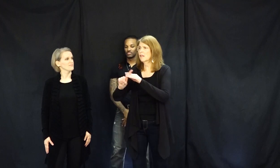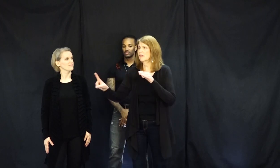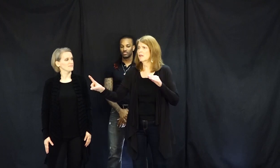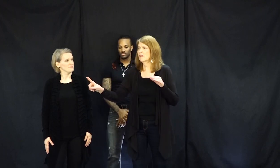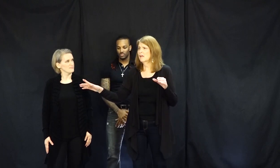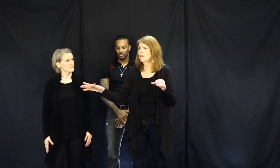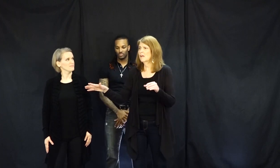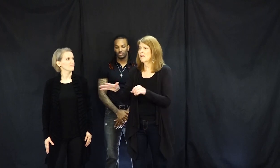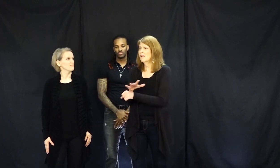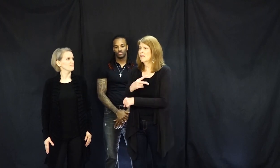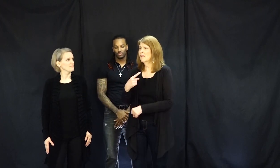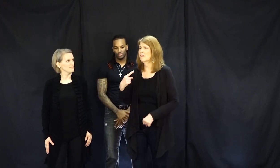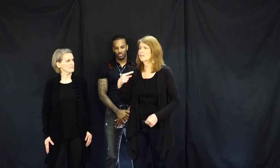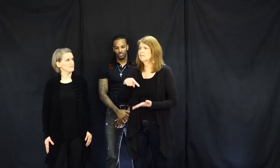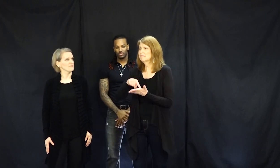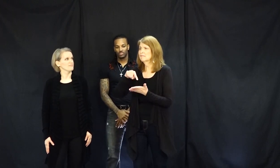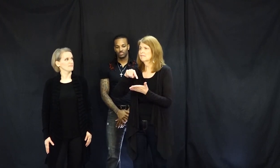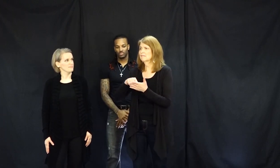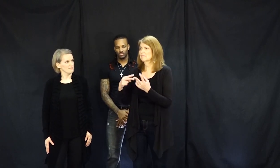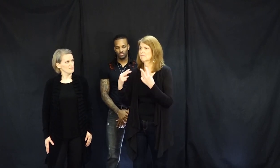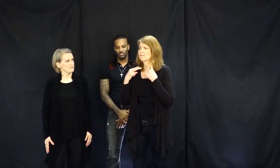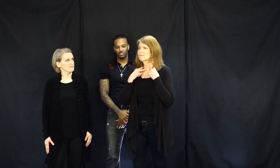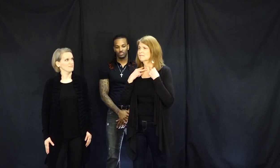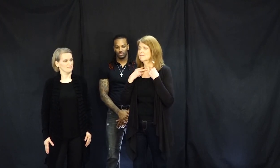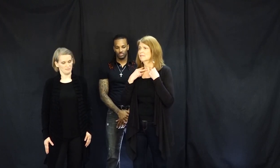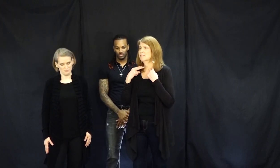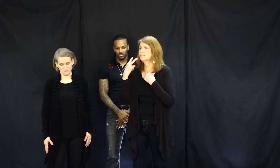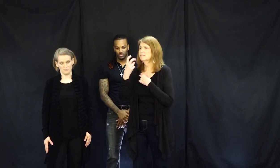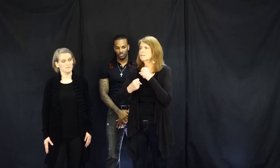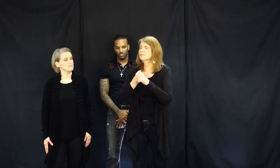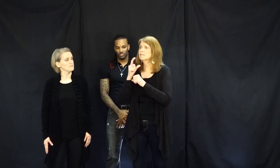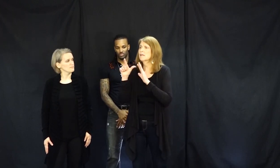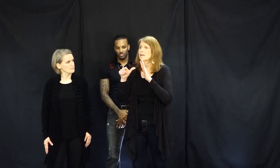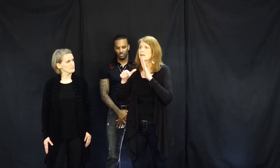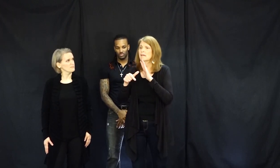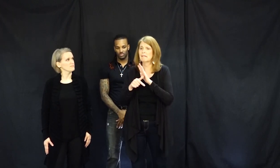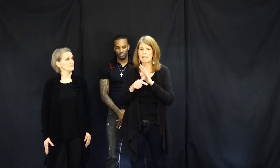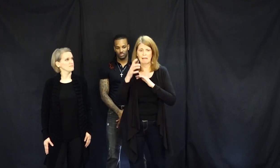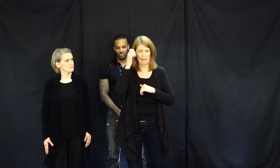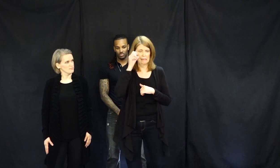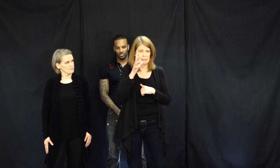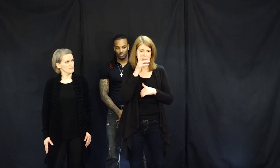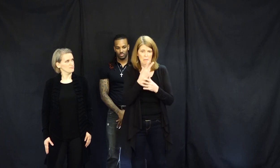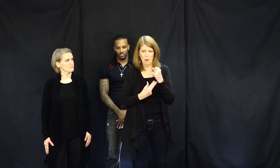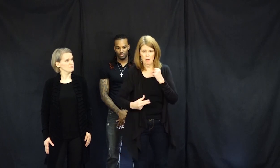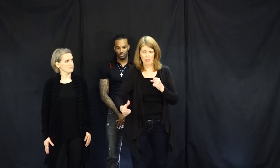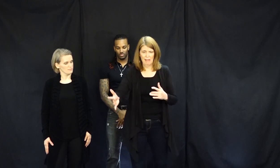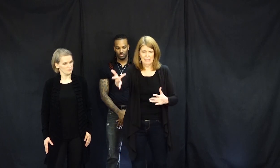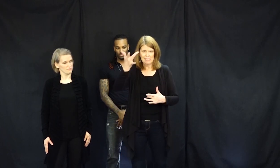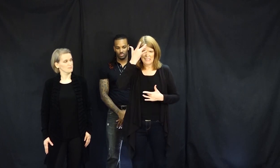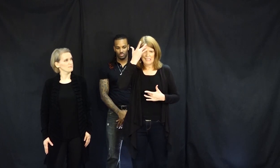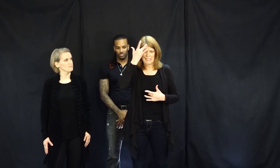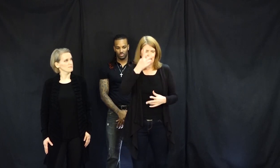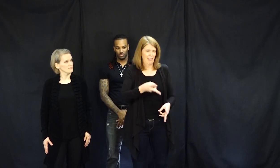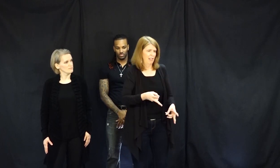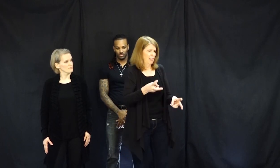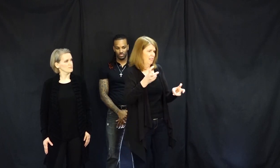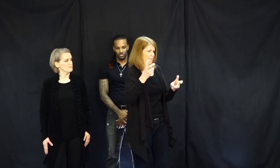it, debt-ridden. 2 years later, see Alex and his mother bedridden, half dead, sitting in their own sick,